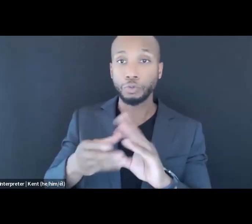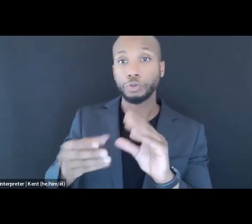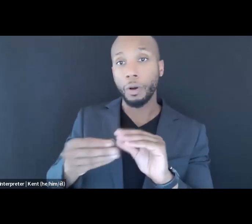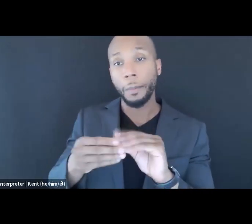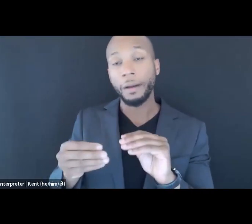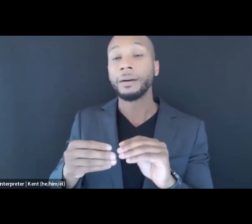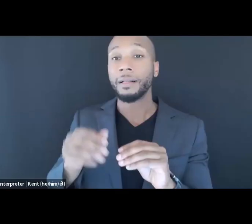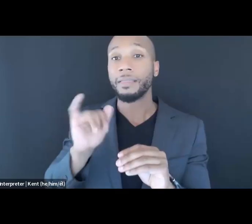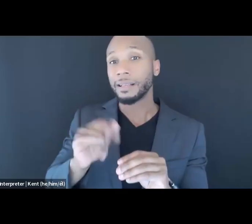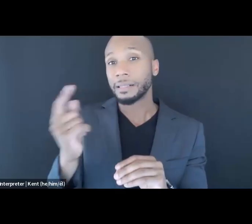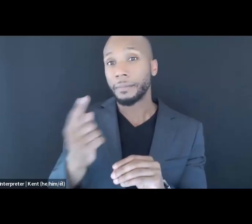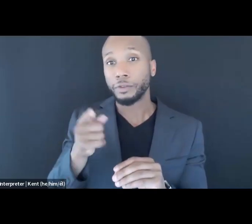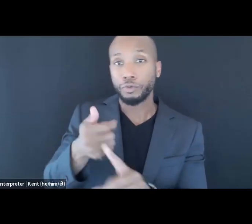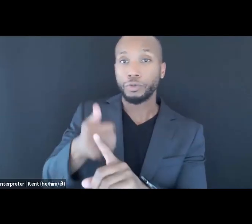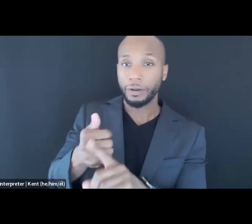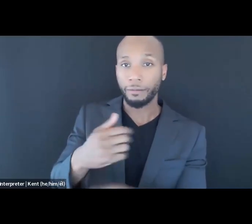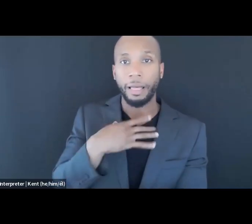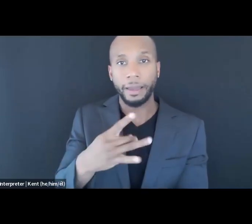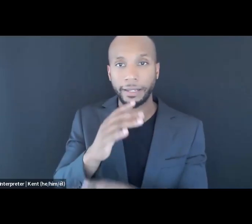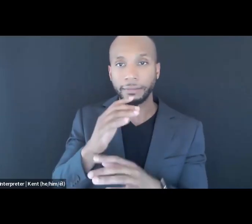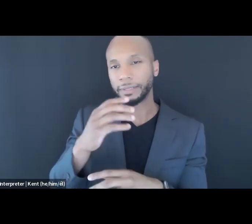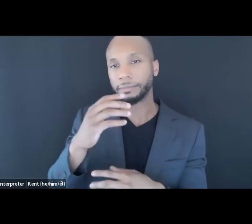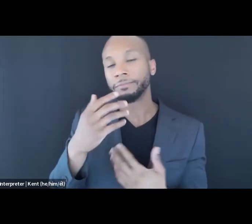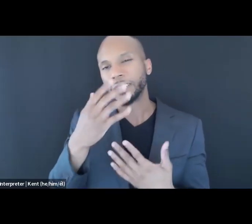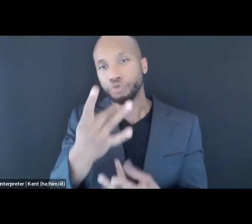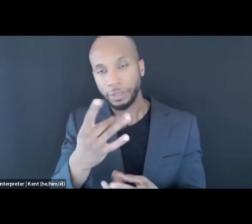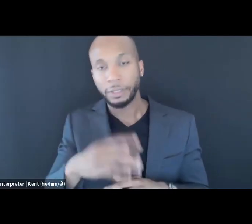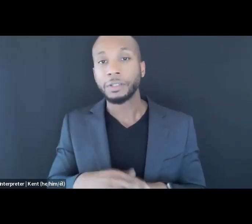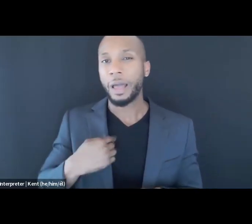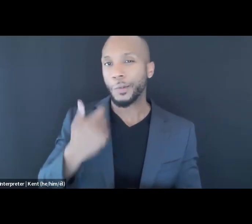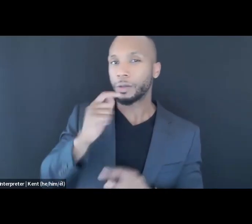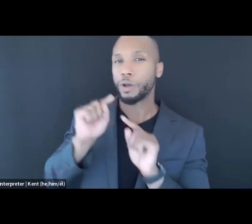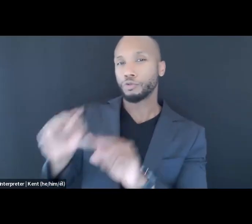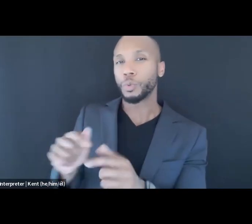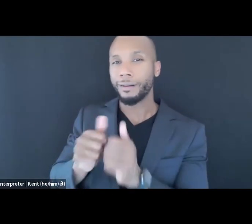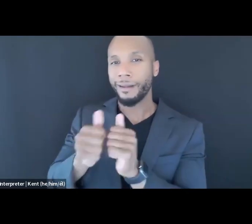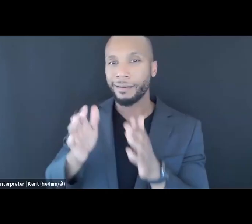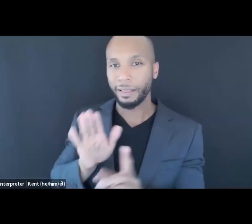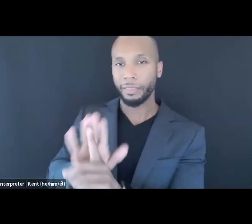something that you like yourself. So I recently went to a candidate event